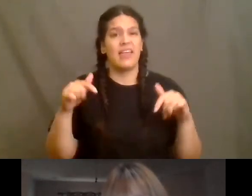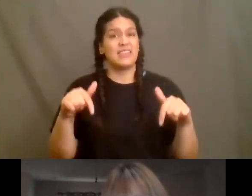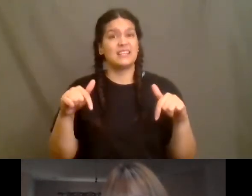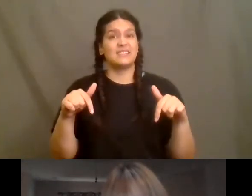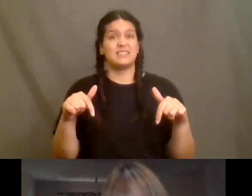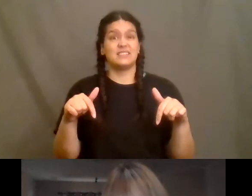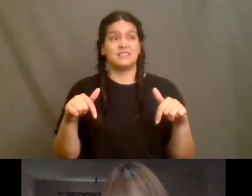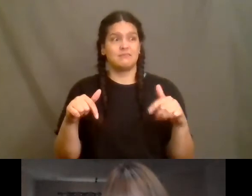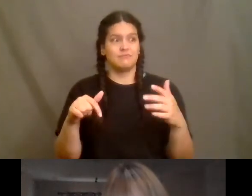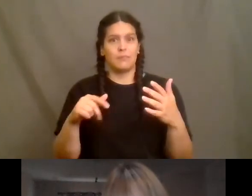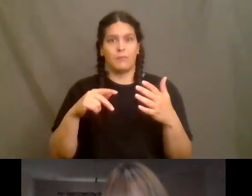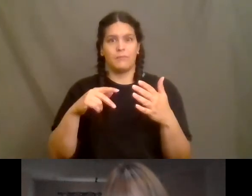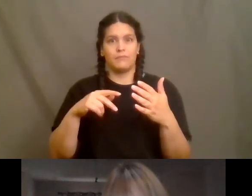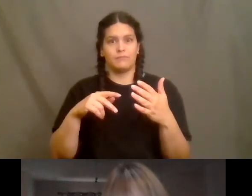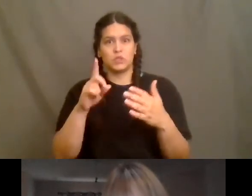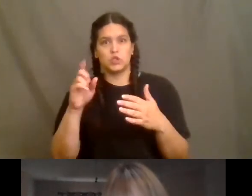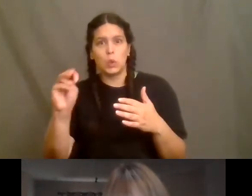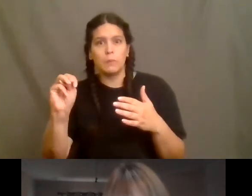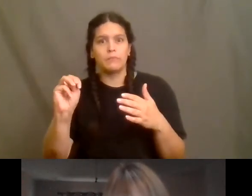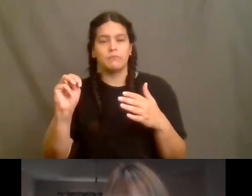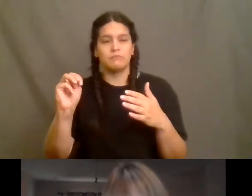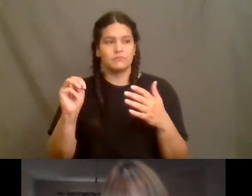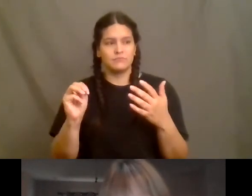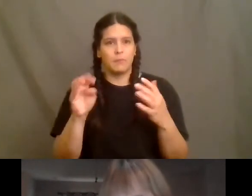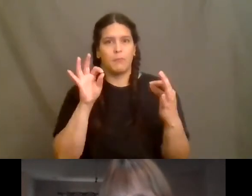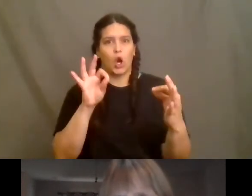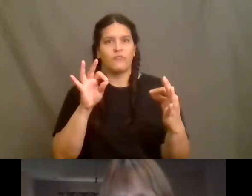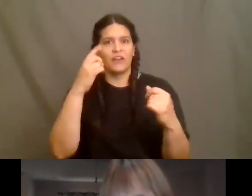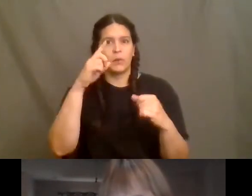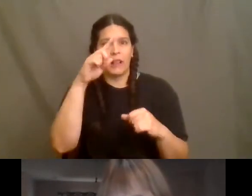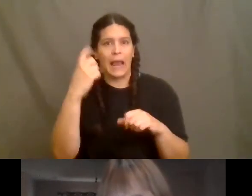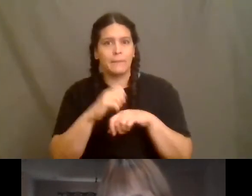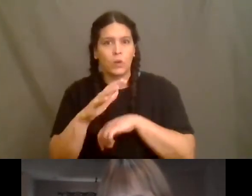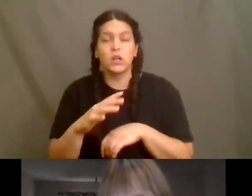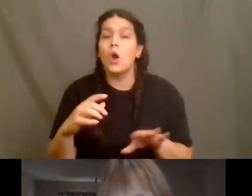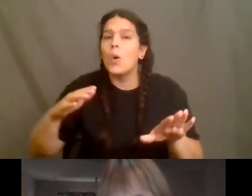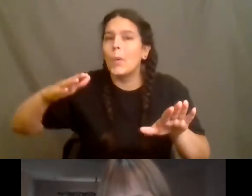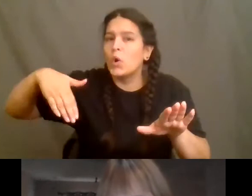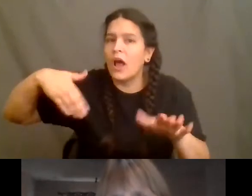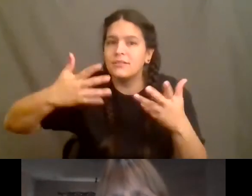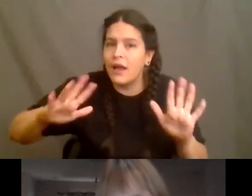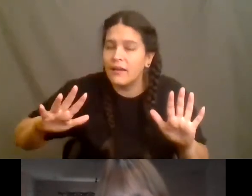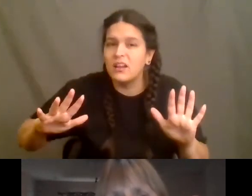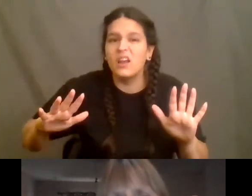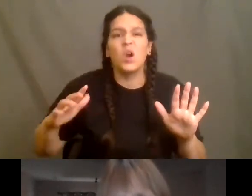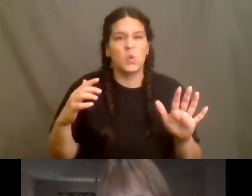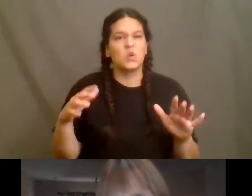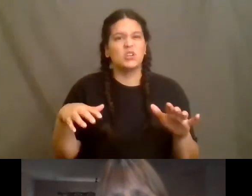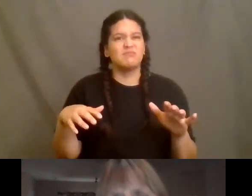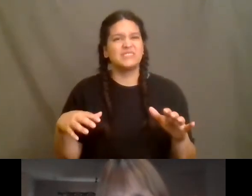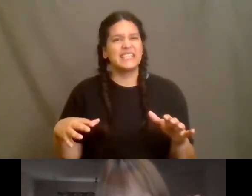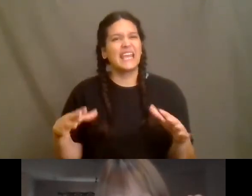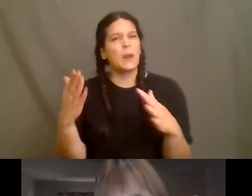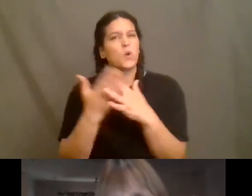Mountain. We're going to keep you posted. We're not done with Black Mountain. We're taking a little break because the 4 runs were kind of hard on us. It